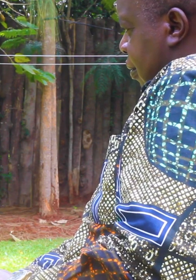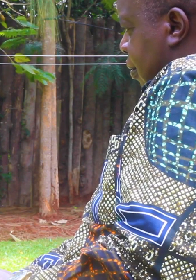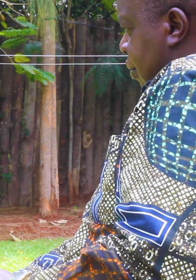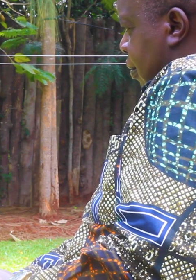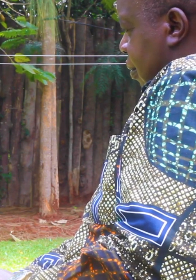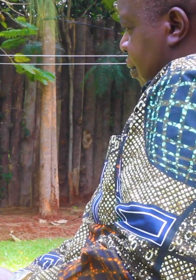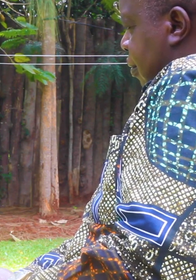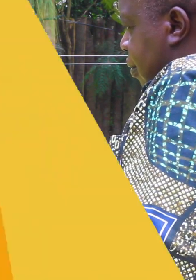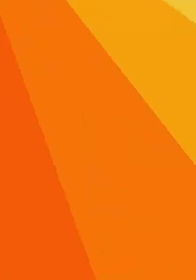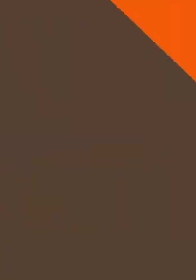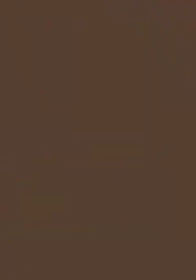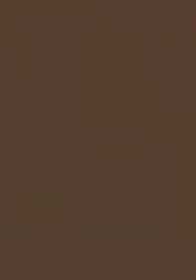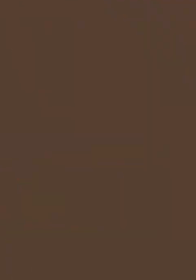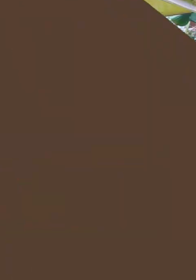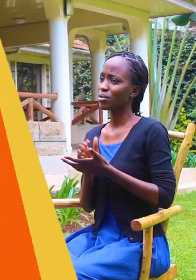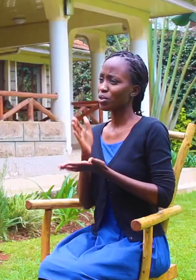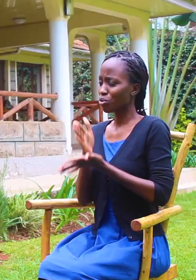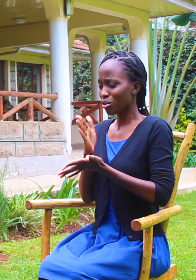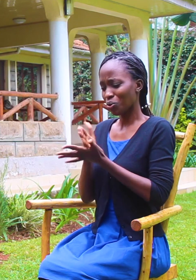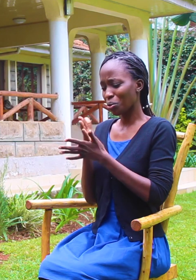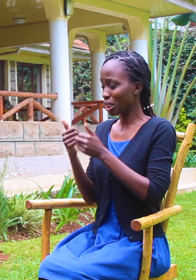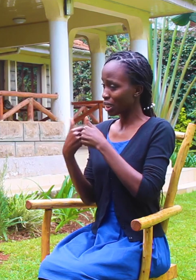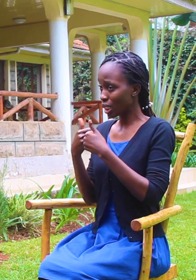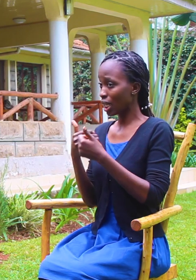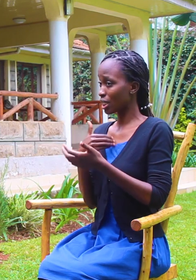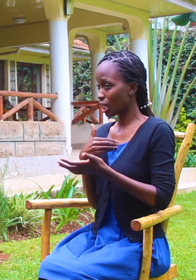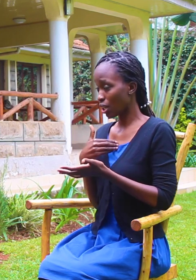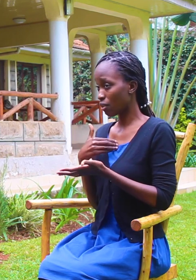to take me? It was a challenge because